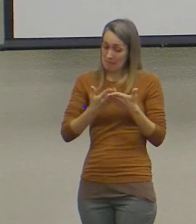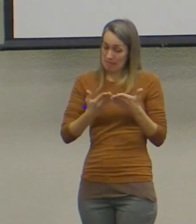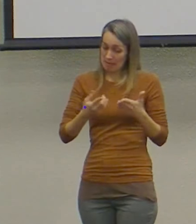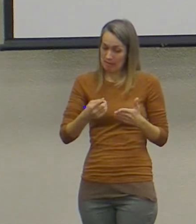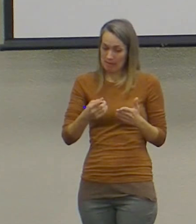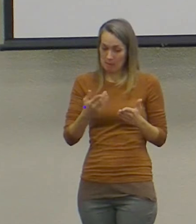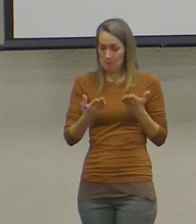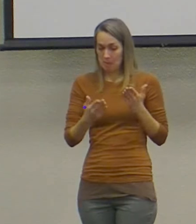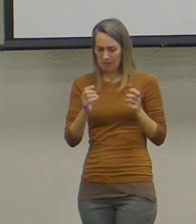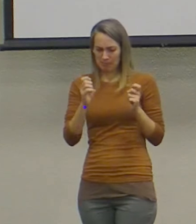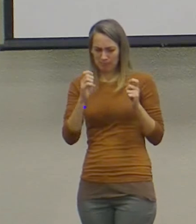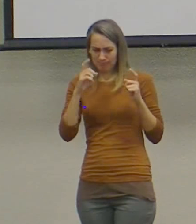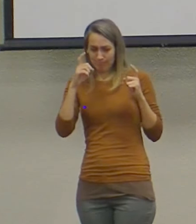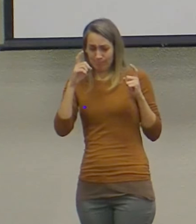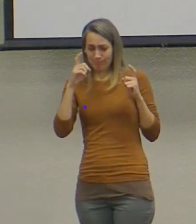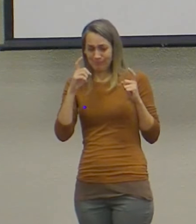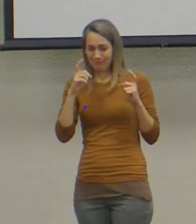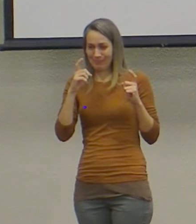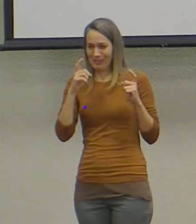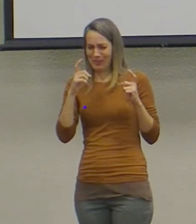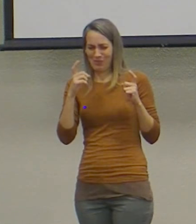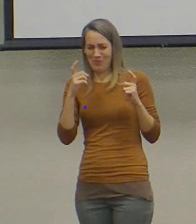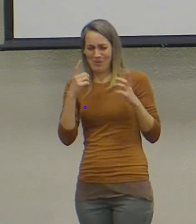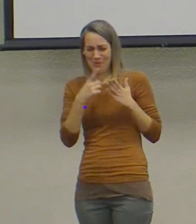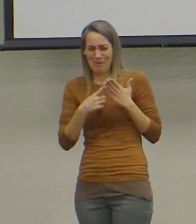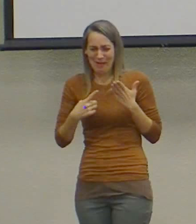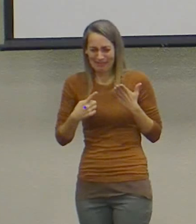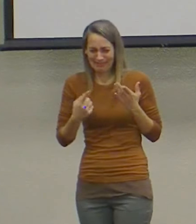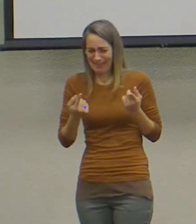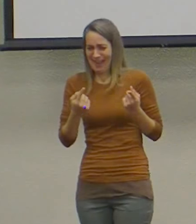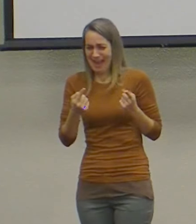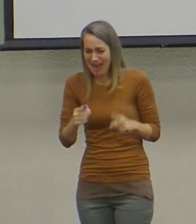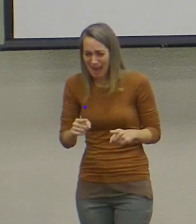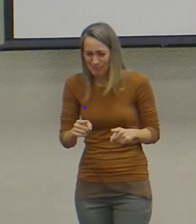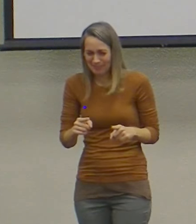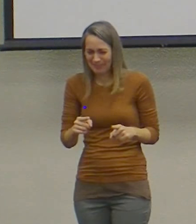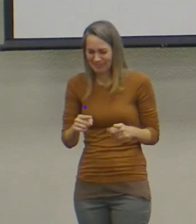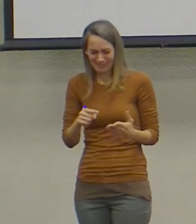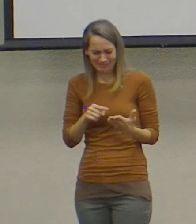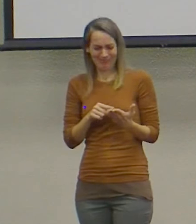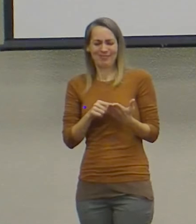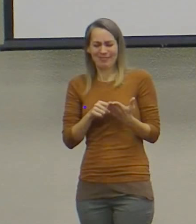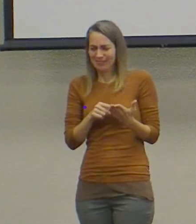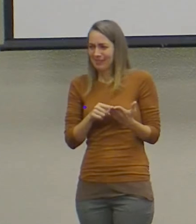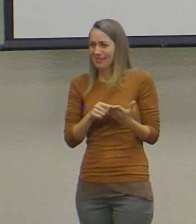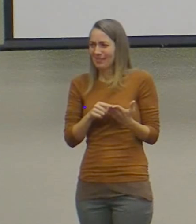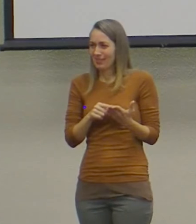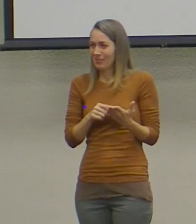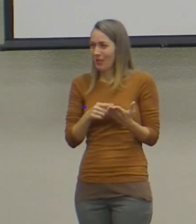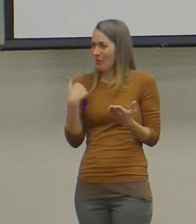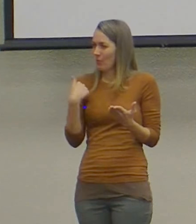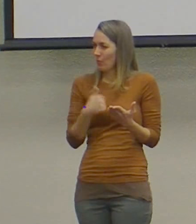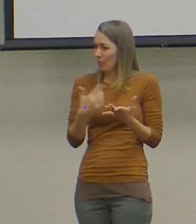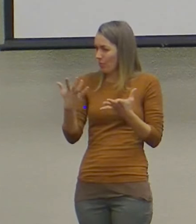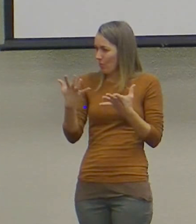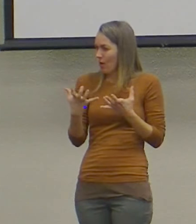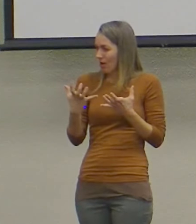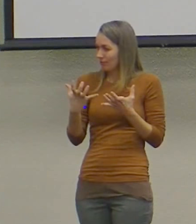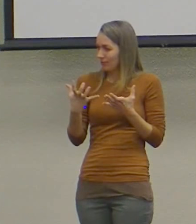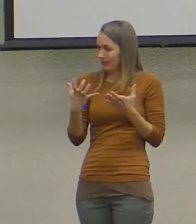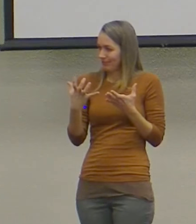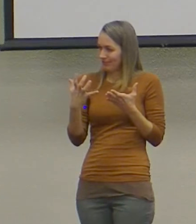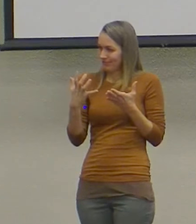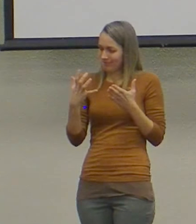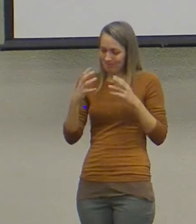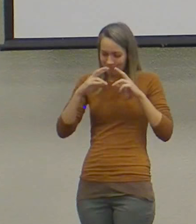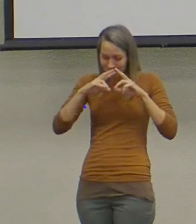not piquing your curiosity as to what in the world is going on in the text. And so what we want to do is get into that